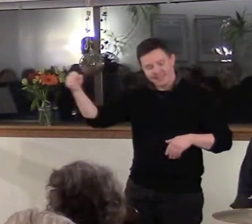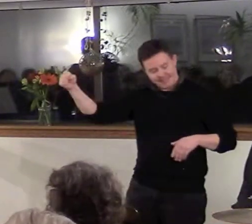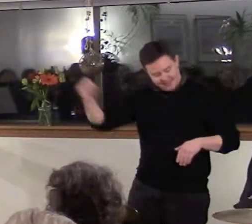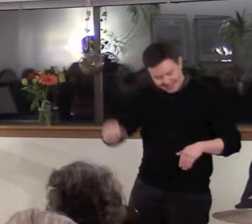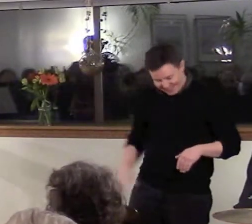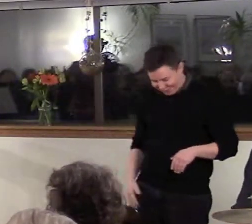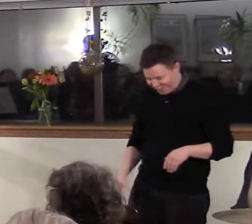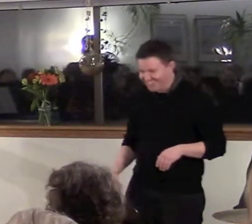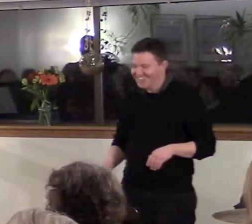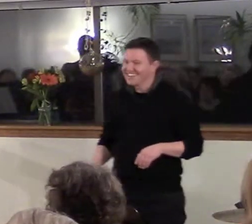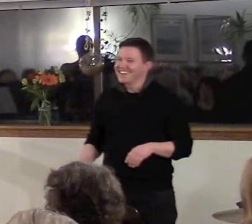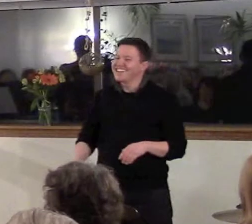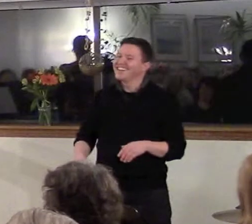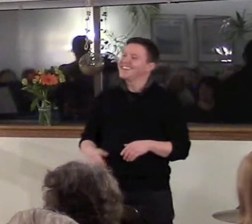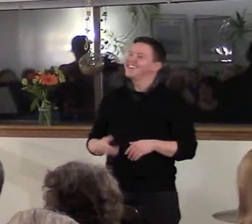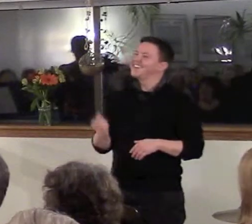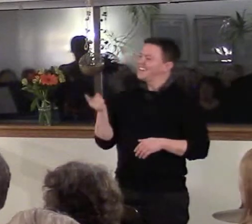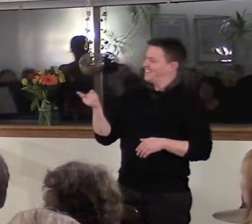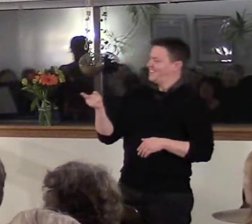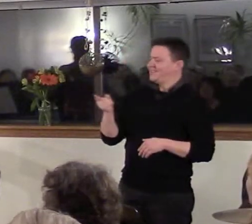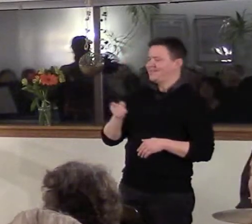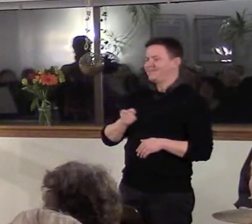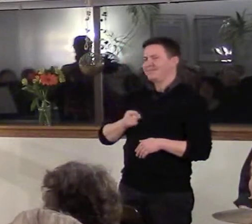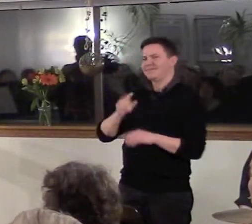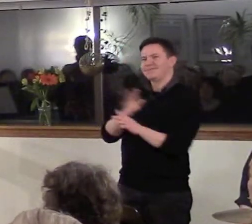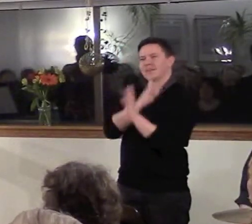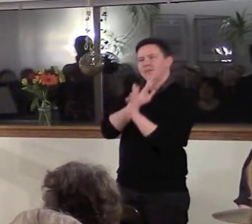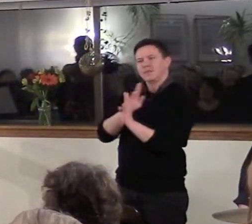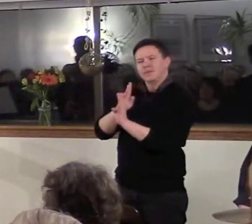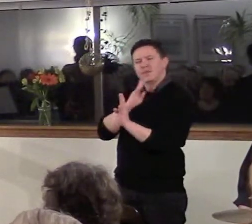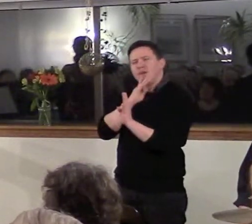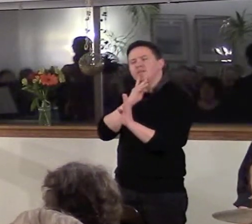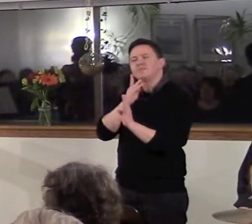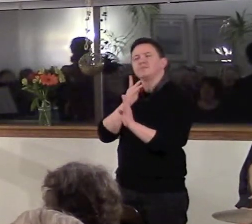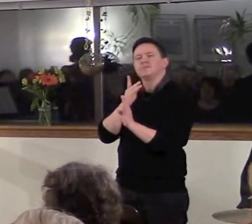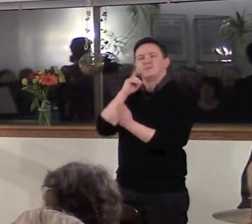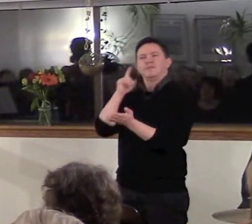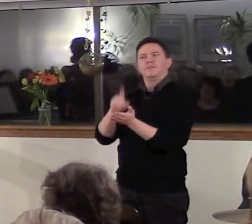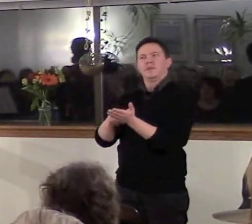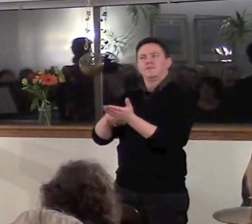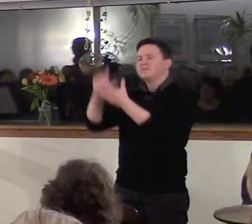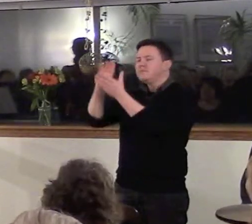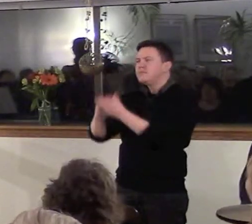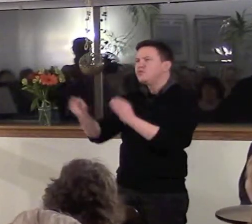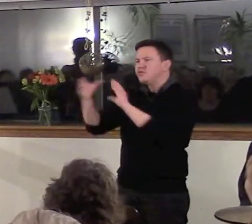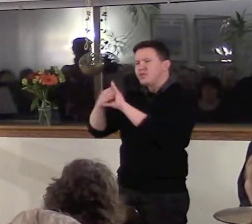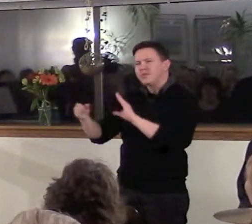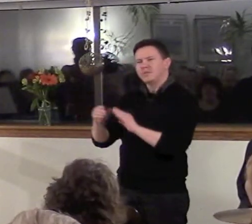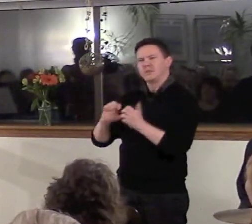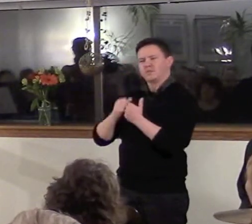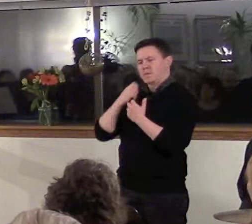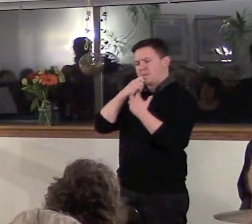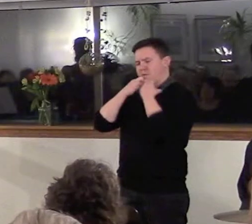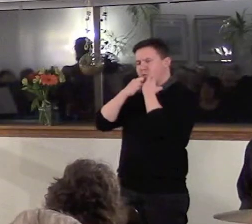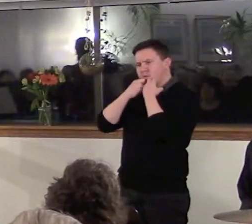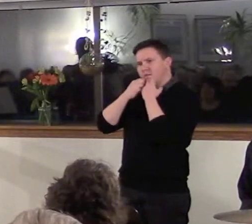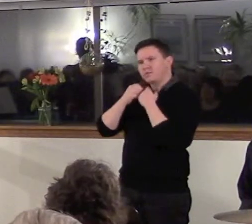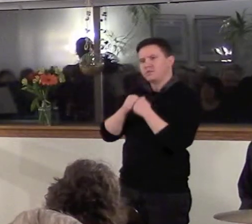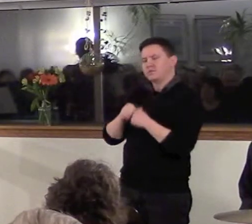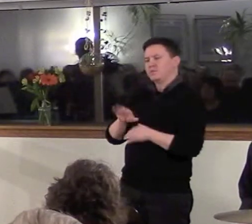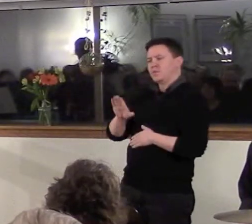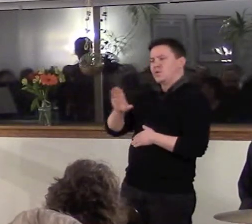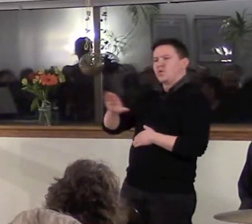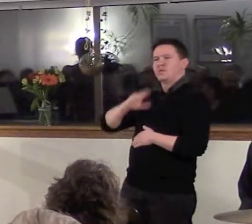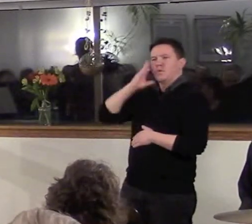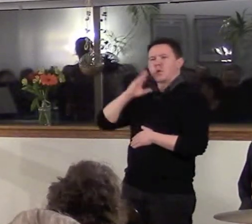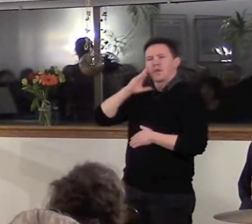And she was singing this song, and she told a story about what it meant to her and how when she was going through